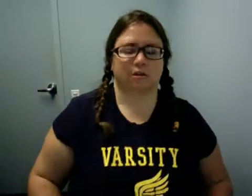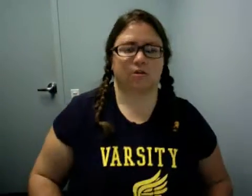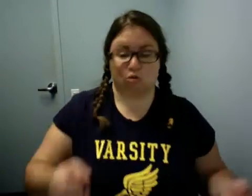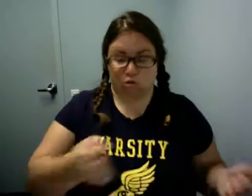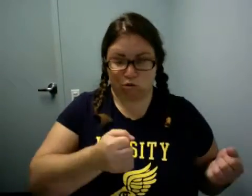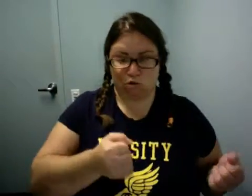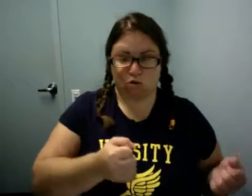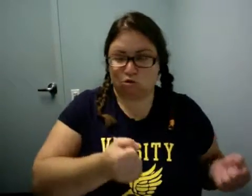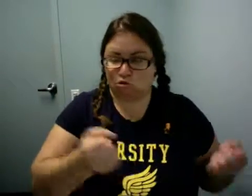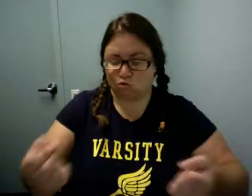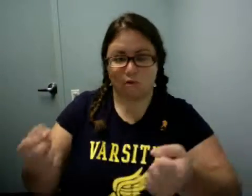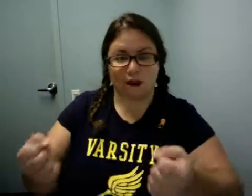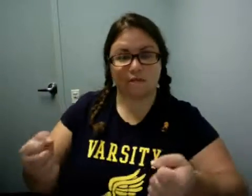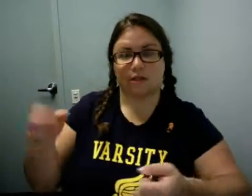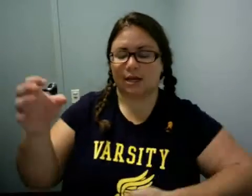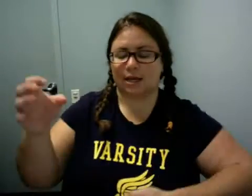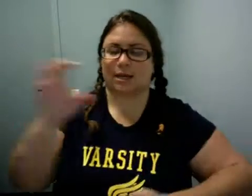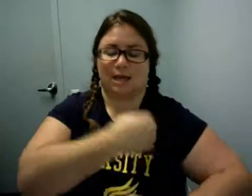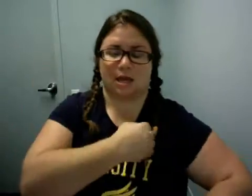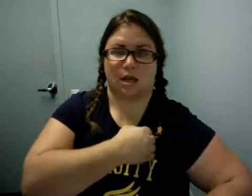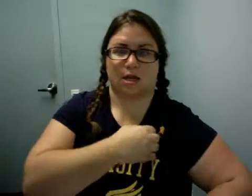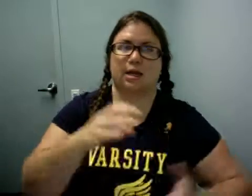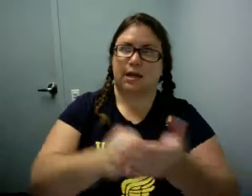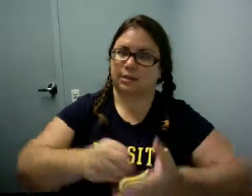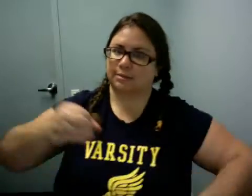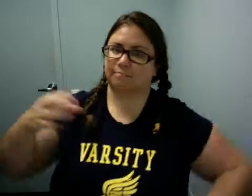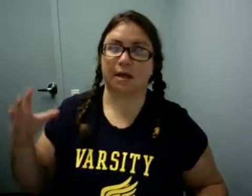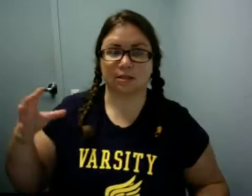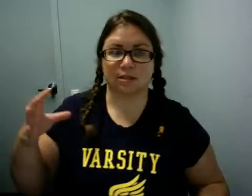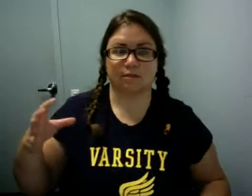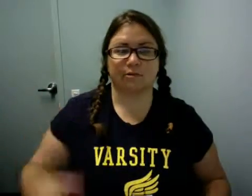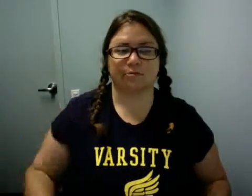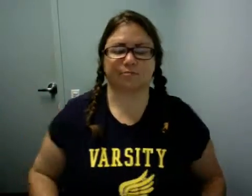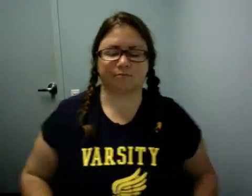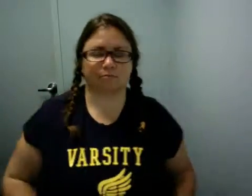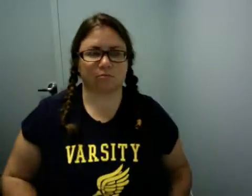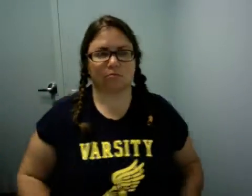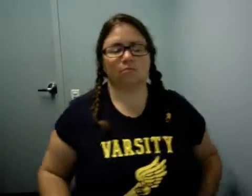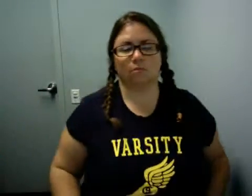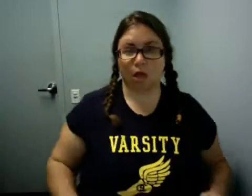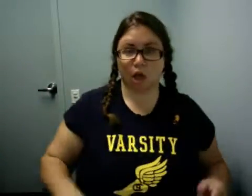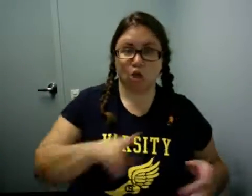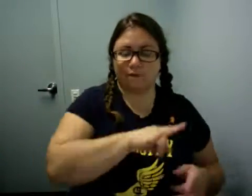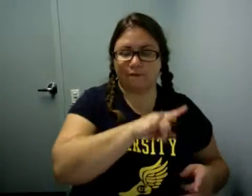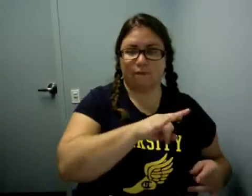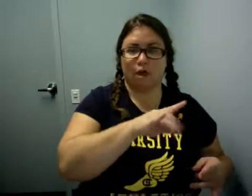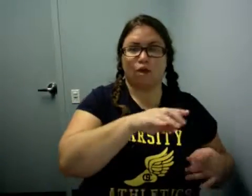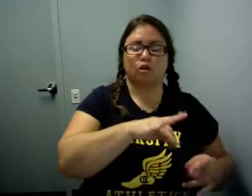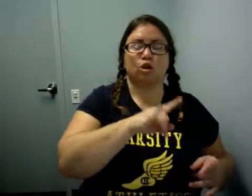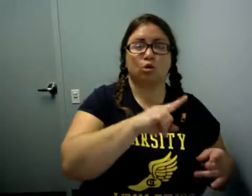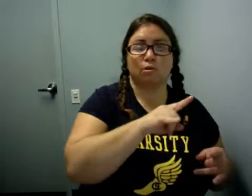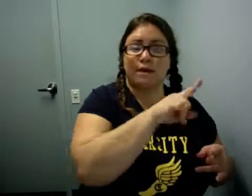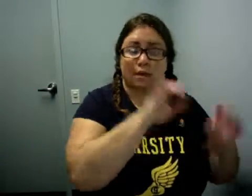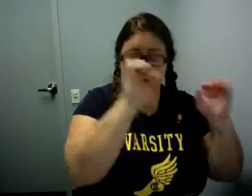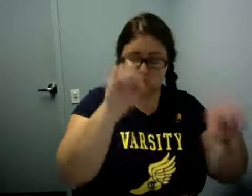Toronto. So we decided to, you can actually fly to Buffalo, New York, and then drive about an hour